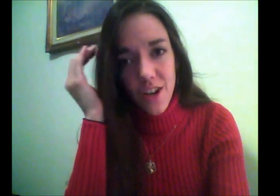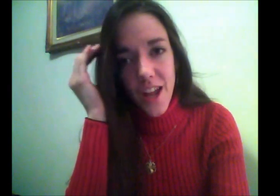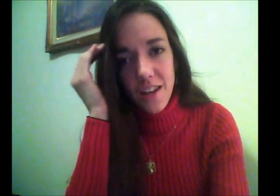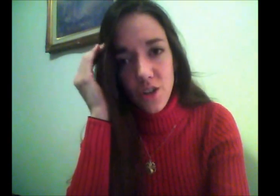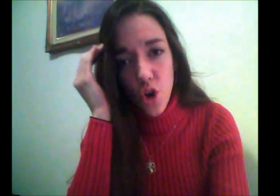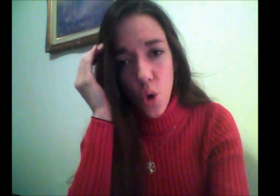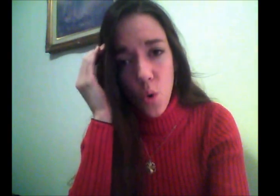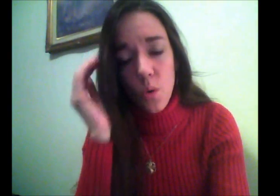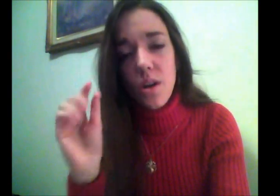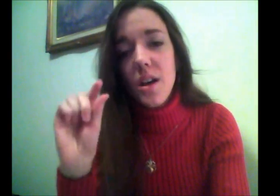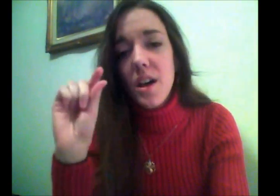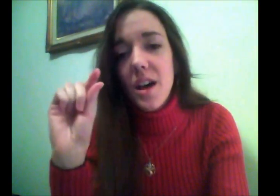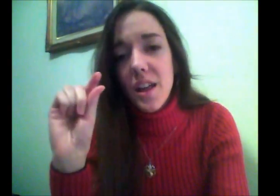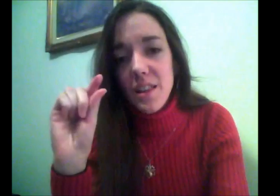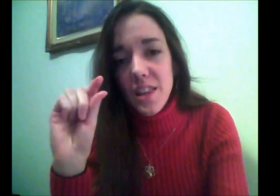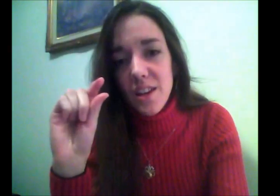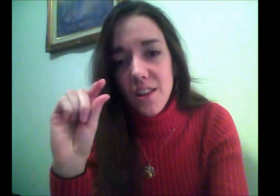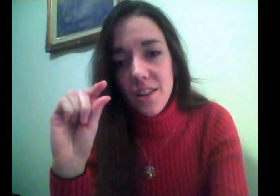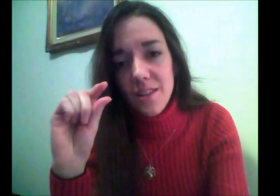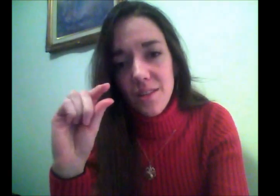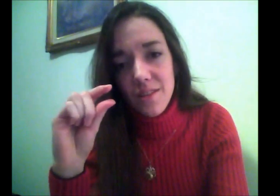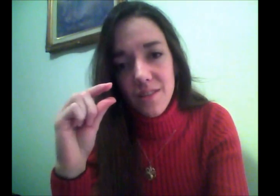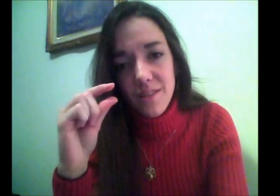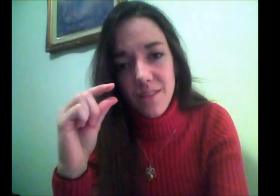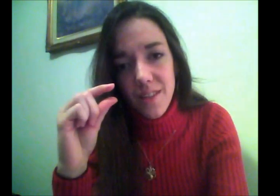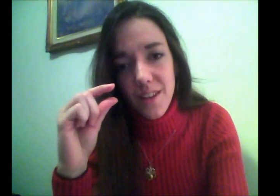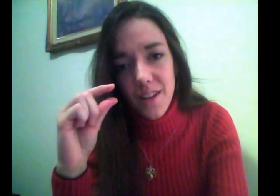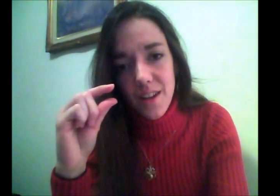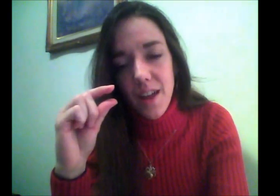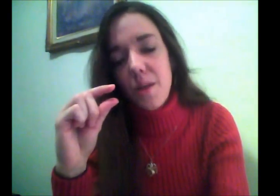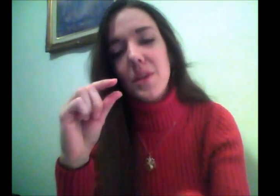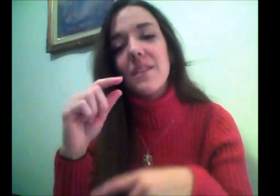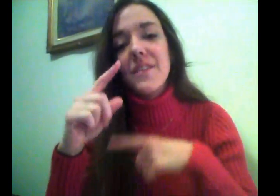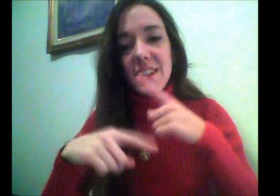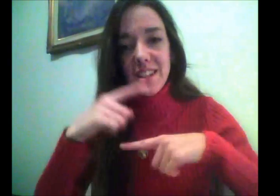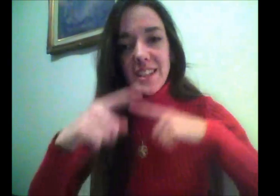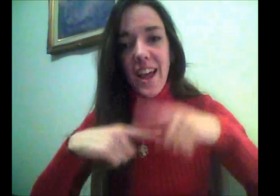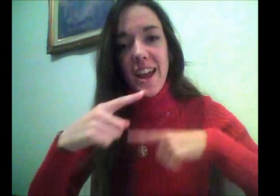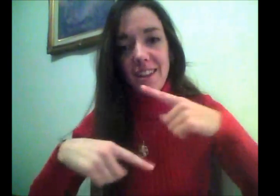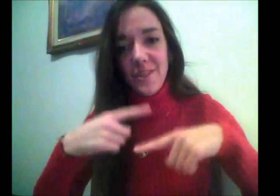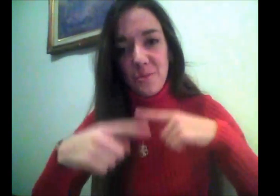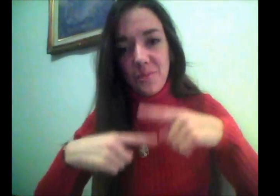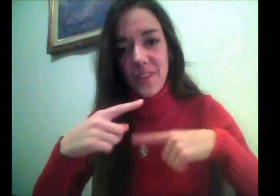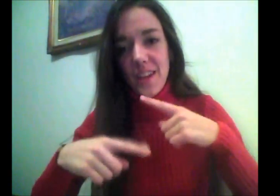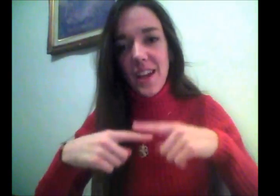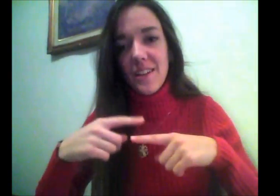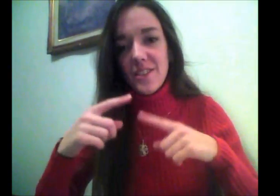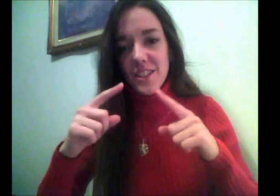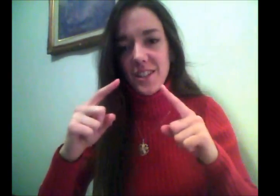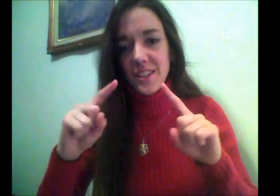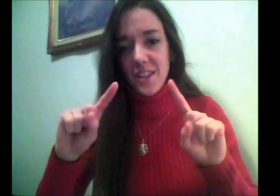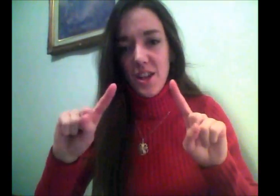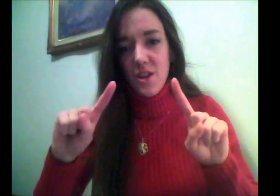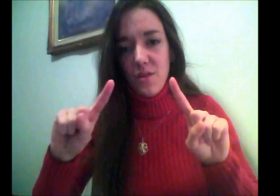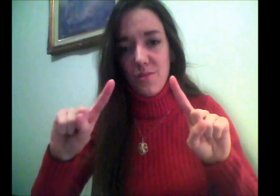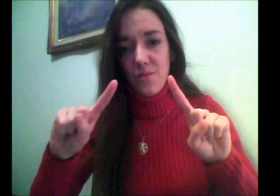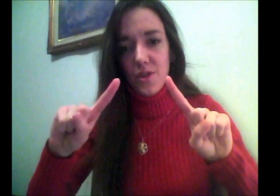head. No, a little bit of sign. Okay, and this is, you do